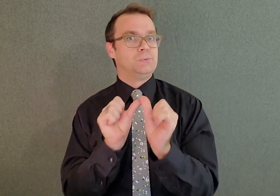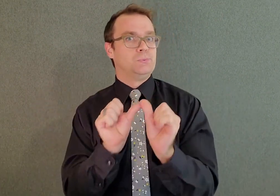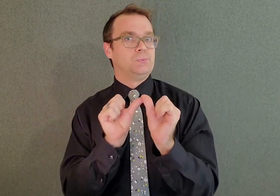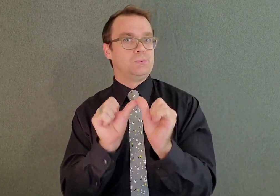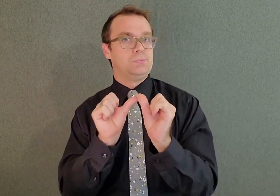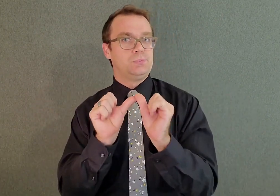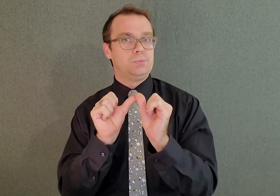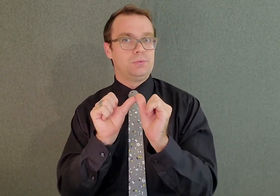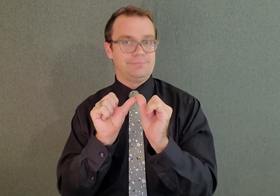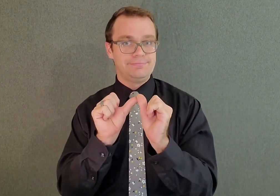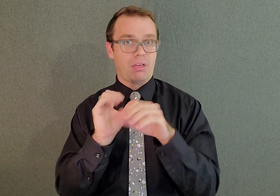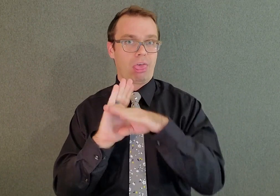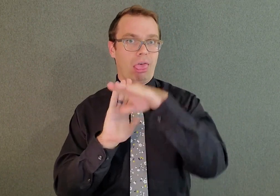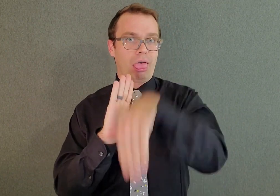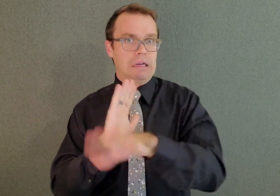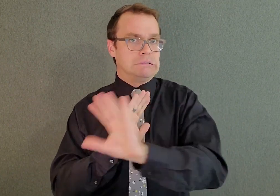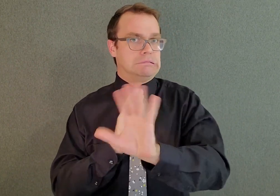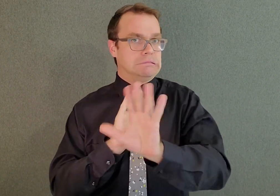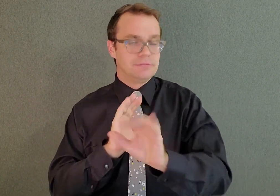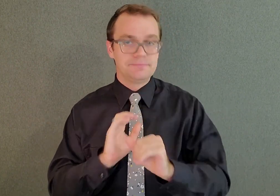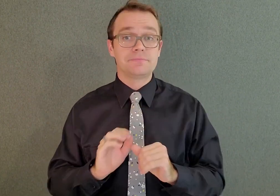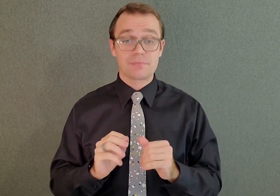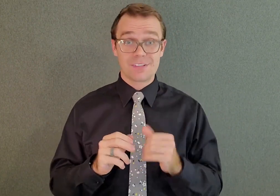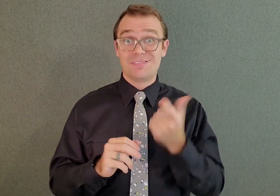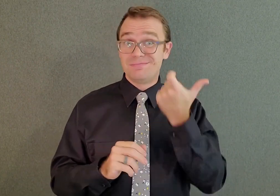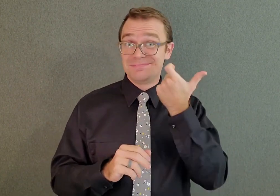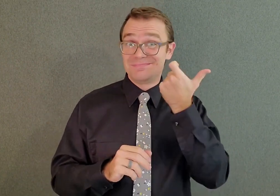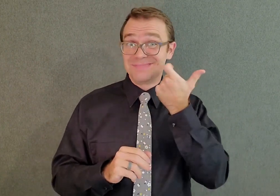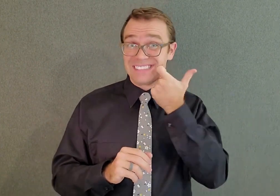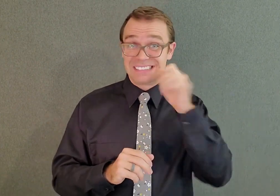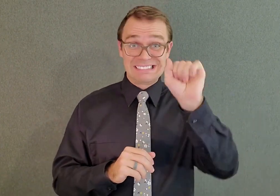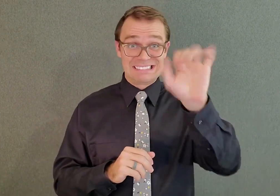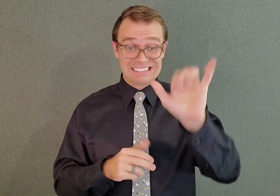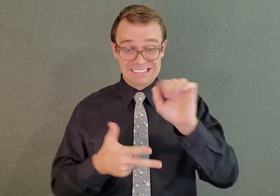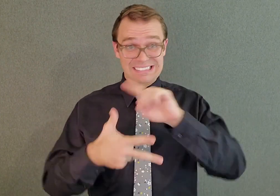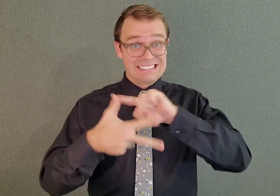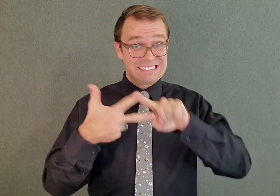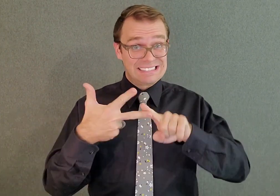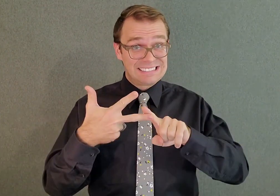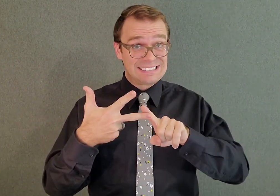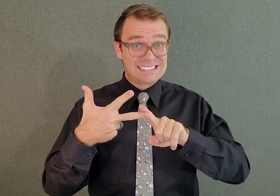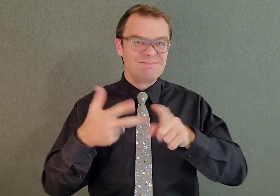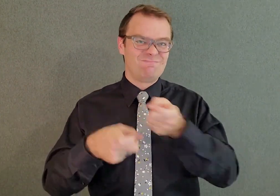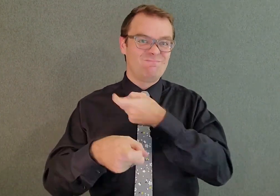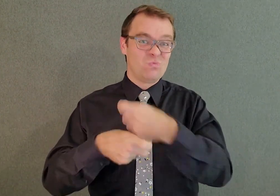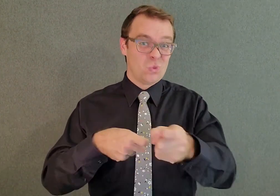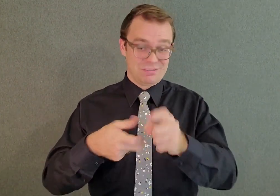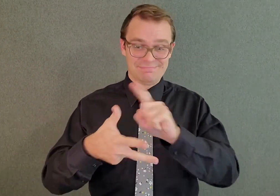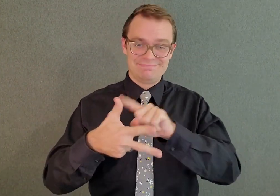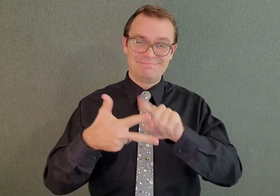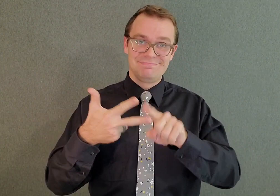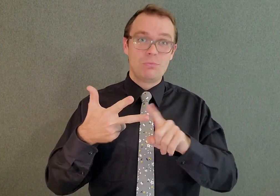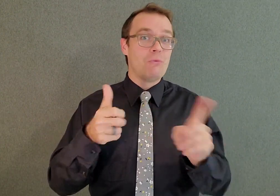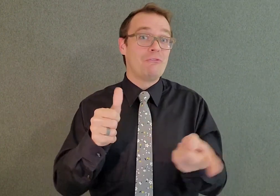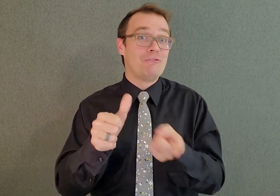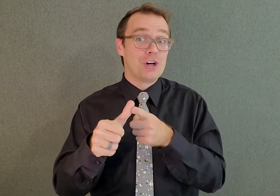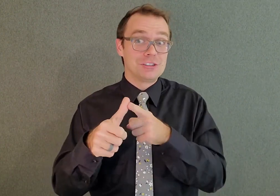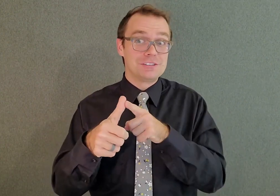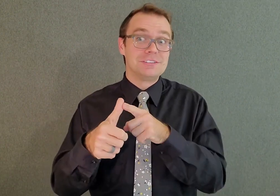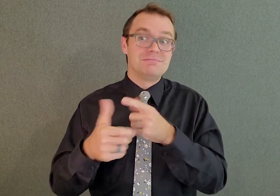results. Earlier I mentioned the 3 stresses that destroy health. The answer is logical and simple.